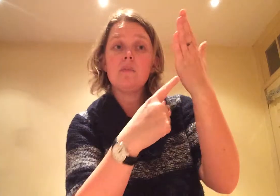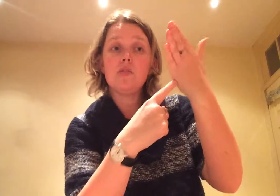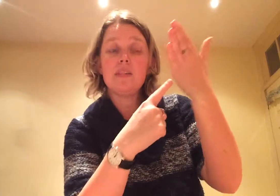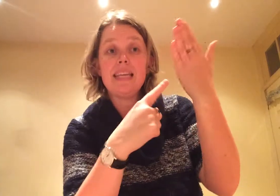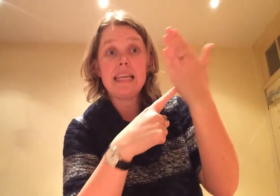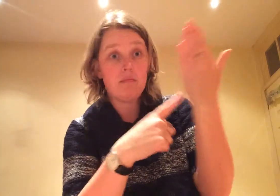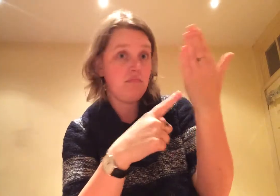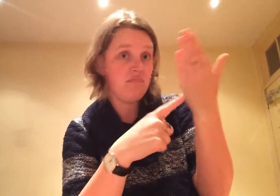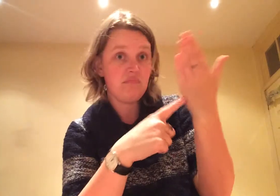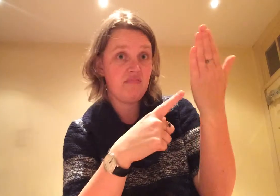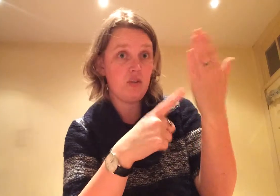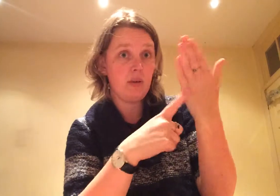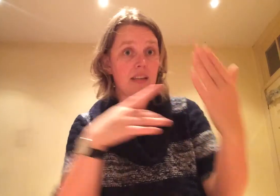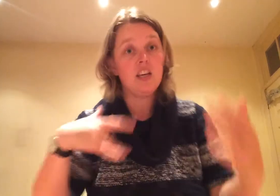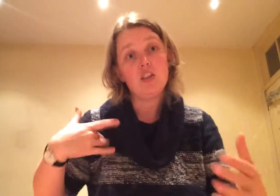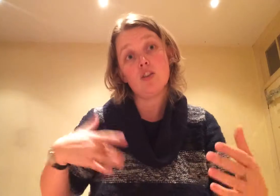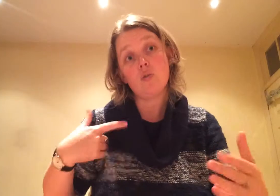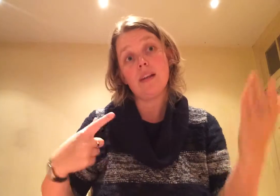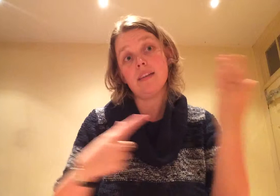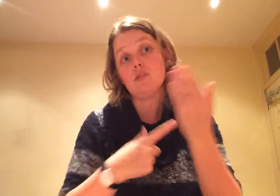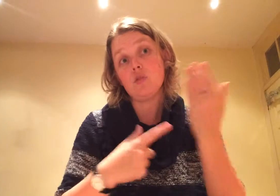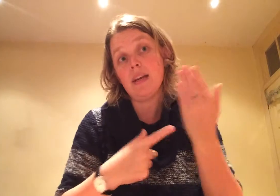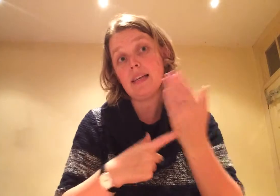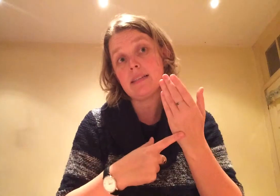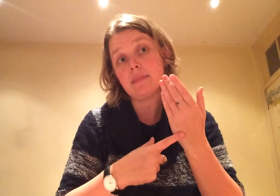you do a T for toilet. So toilet.